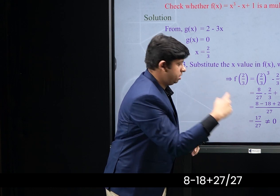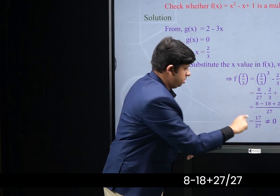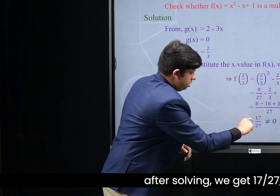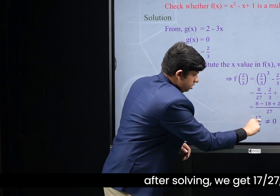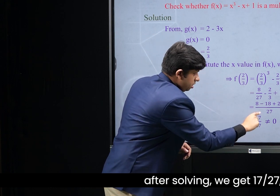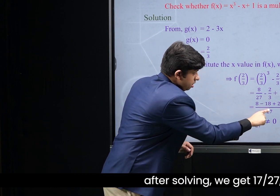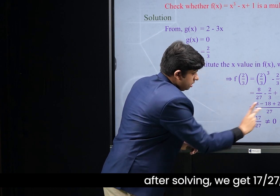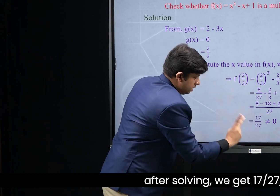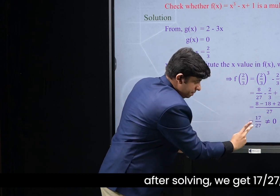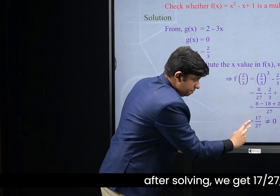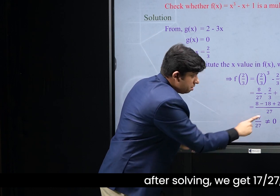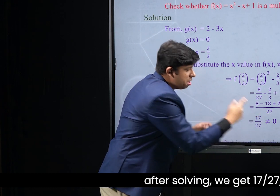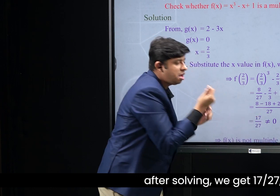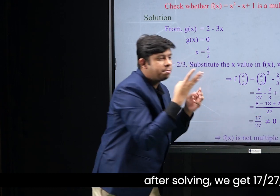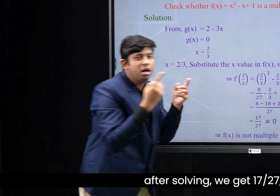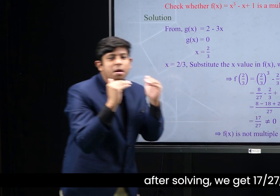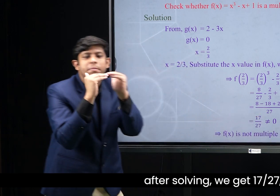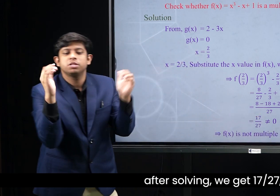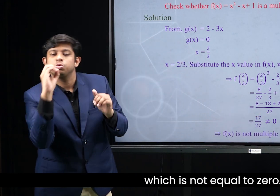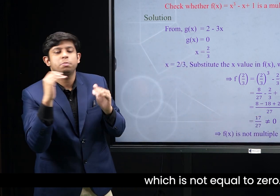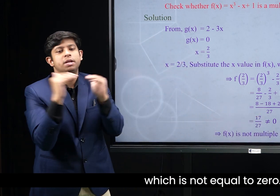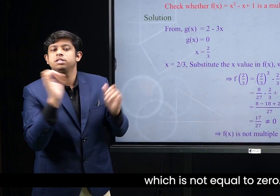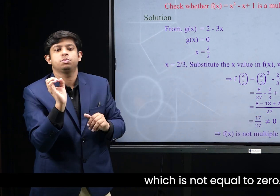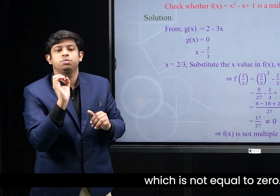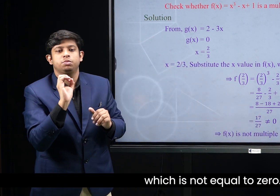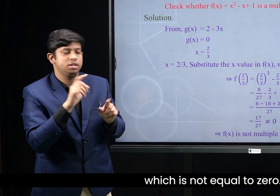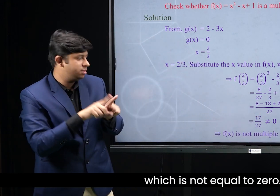After solving, we get 17 by 27, which is not equal to 0.